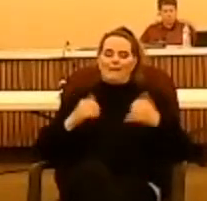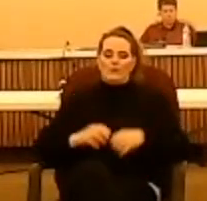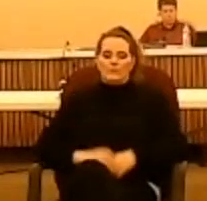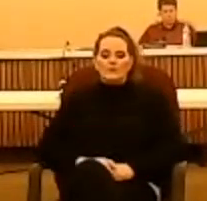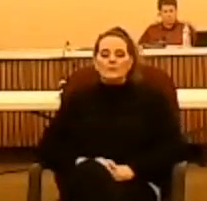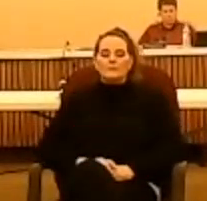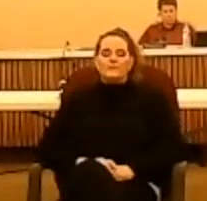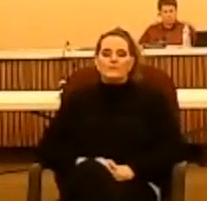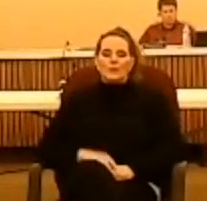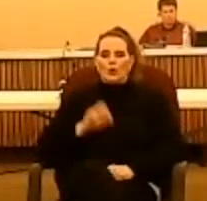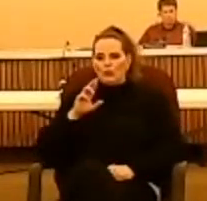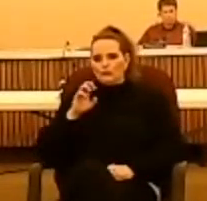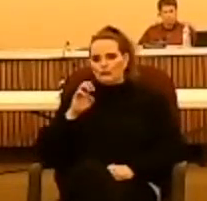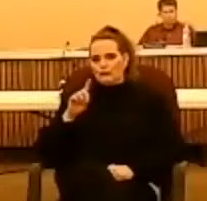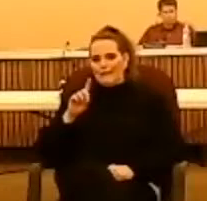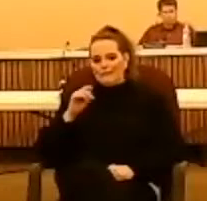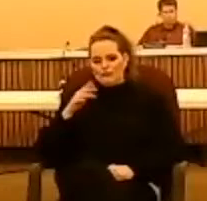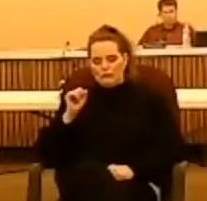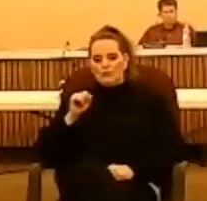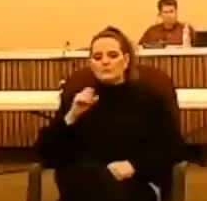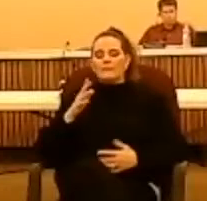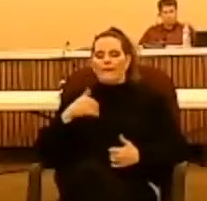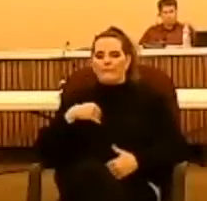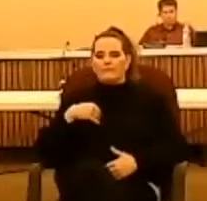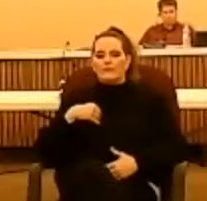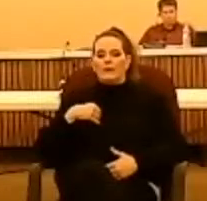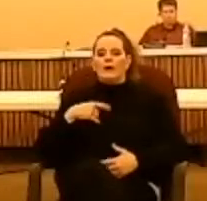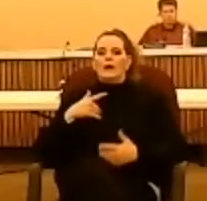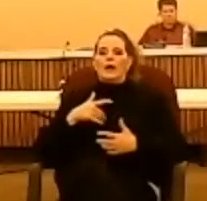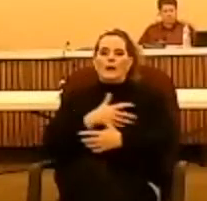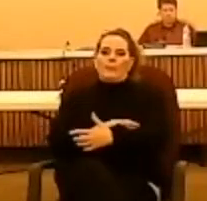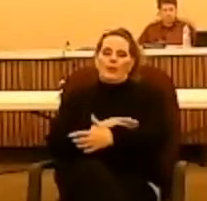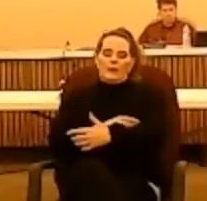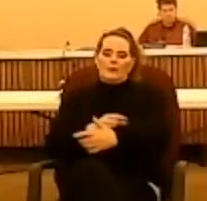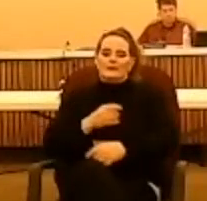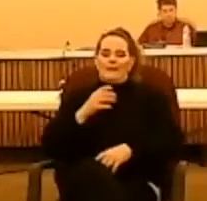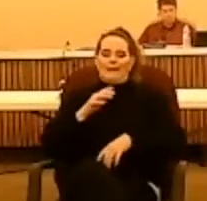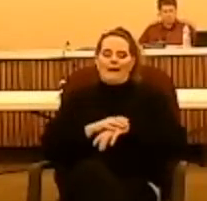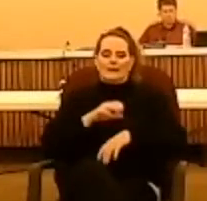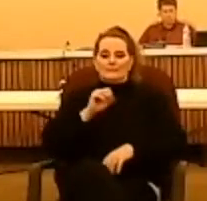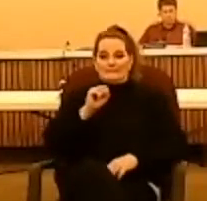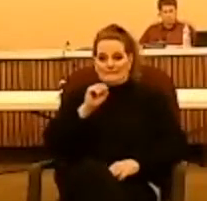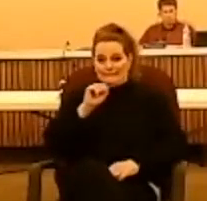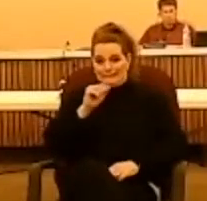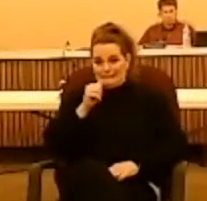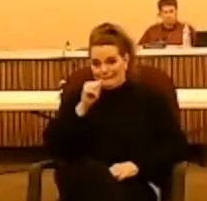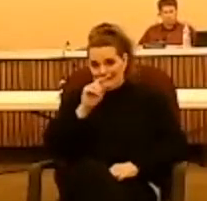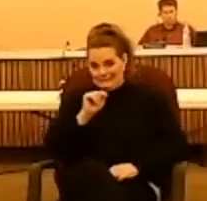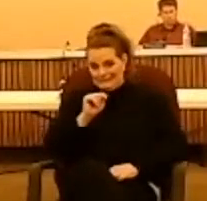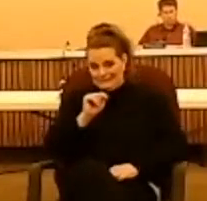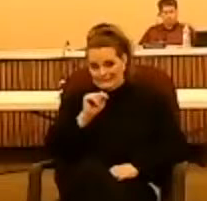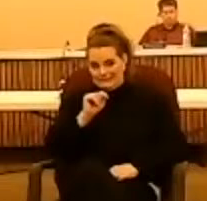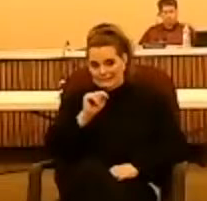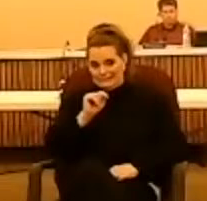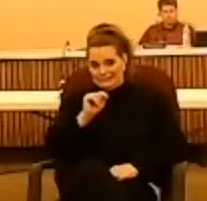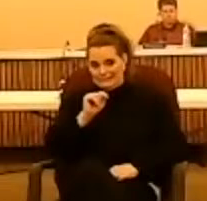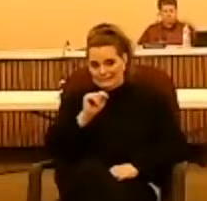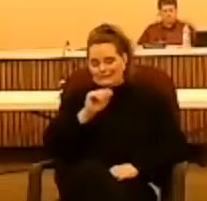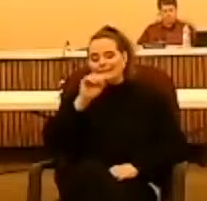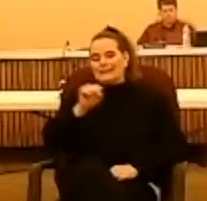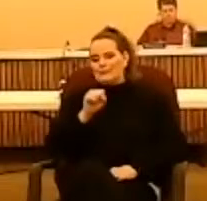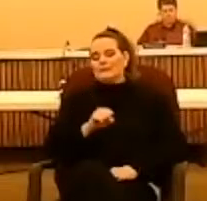Red Cross will hold the blood drive at the Recreation Center on Saturday, January 30th.